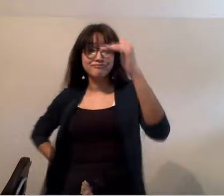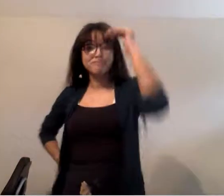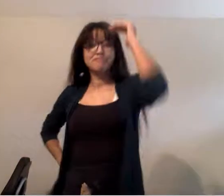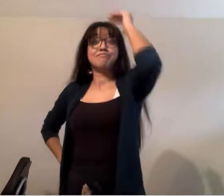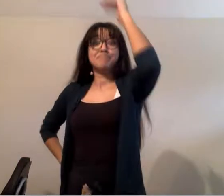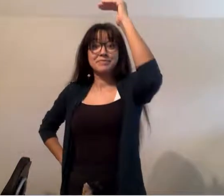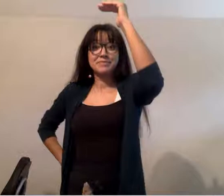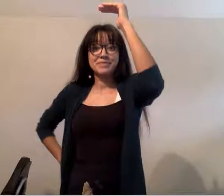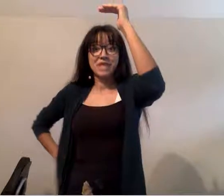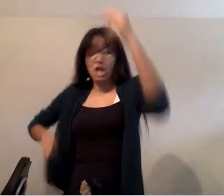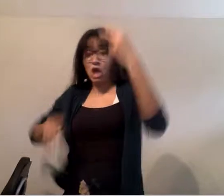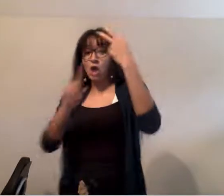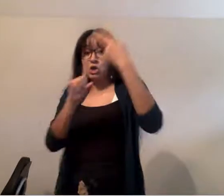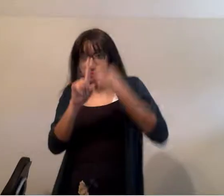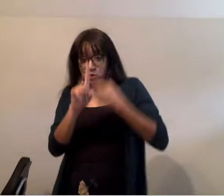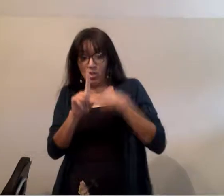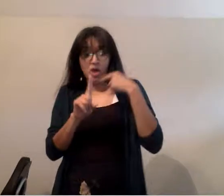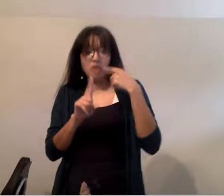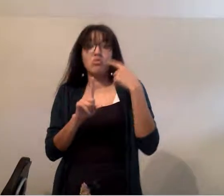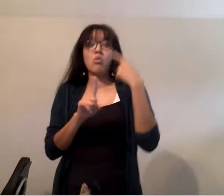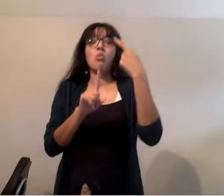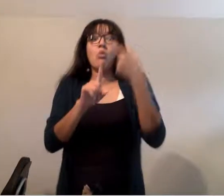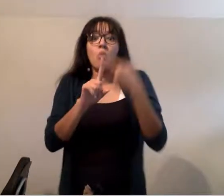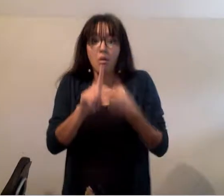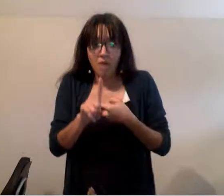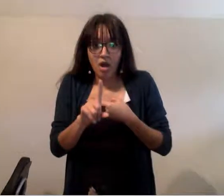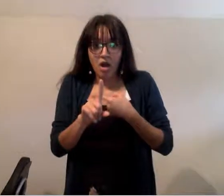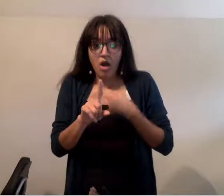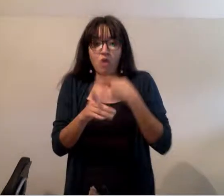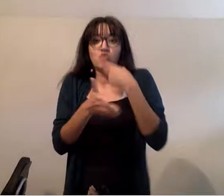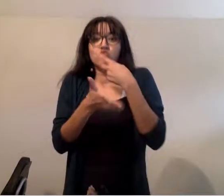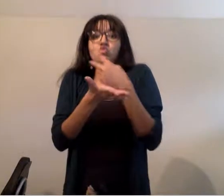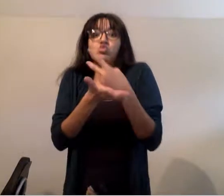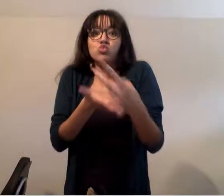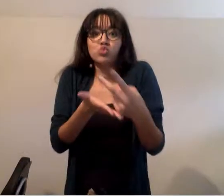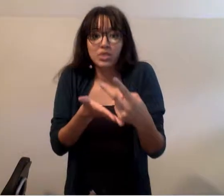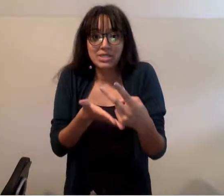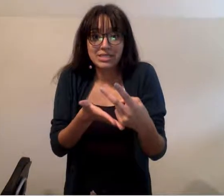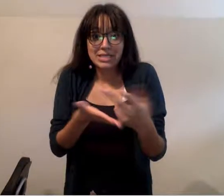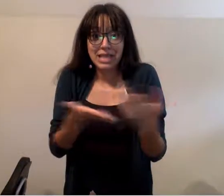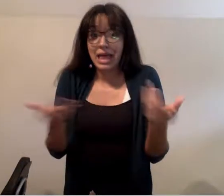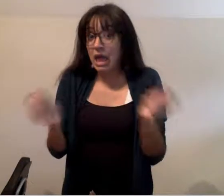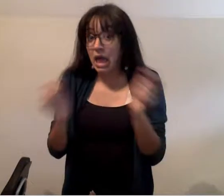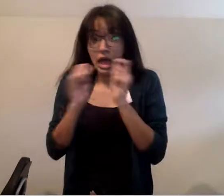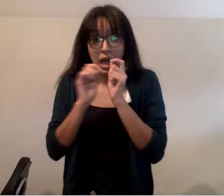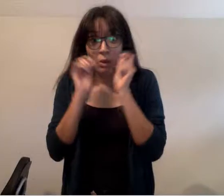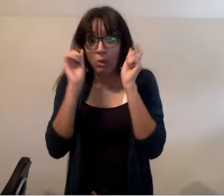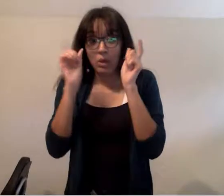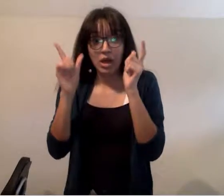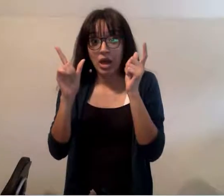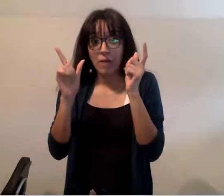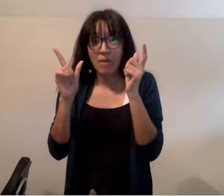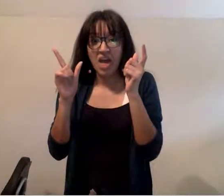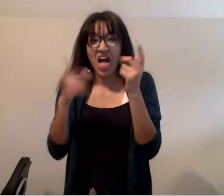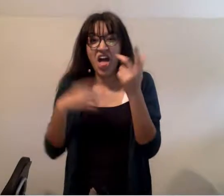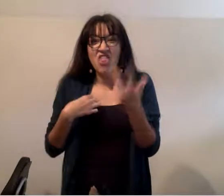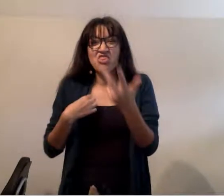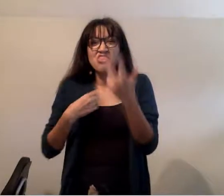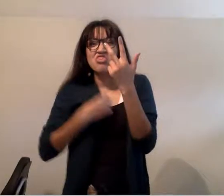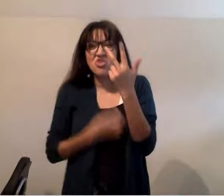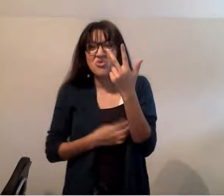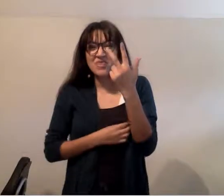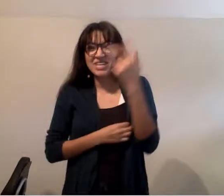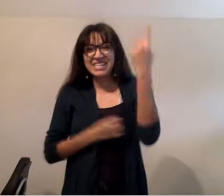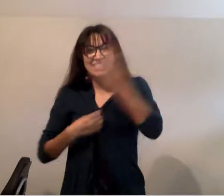And then 2 months turned into 1 month, which turned into 2 weeks. And one day I woke up with 3 days until